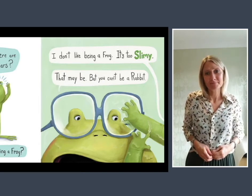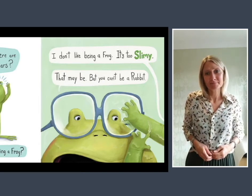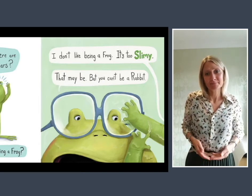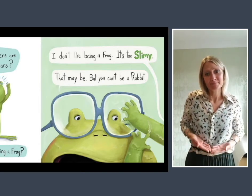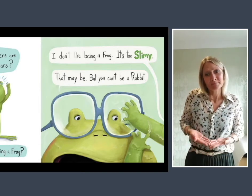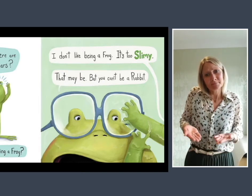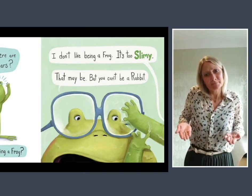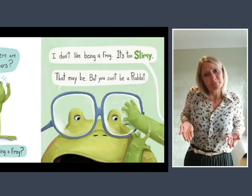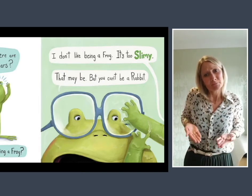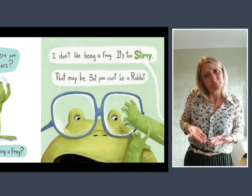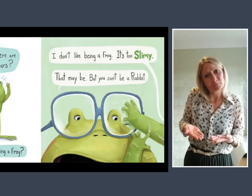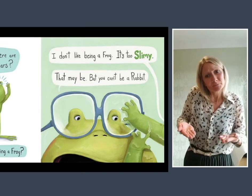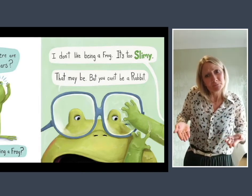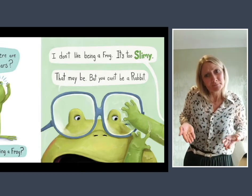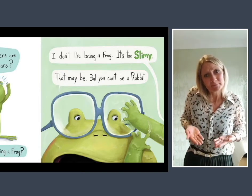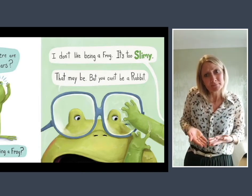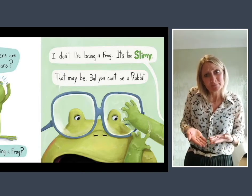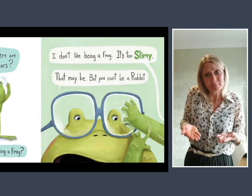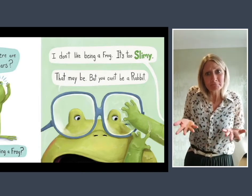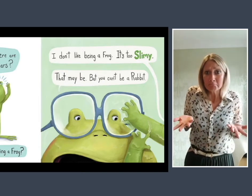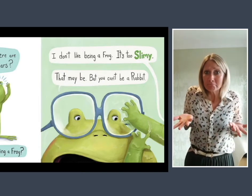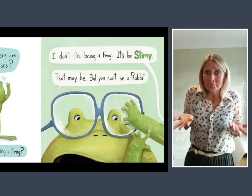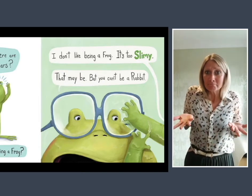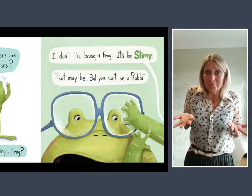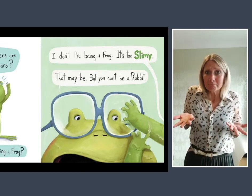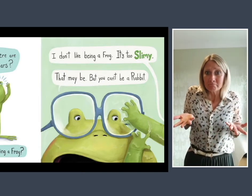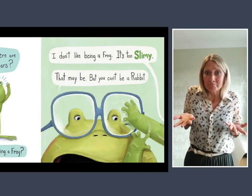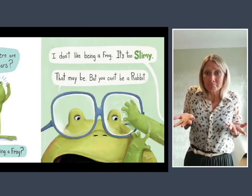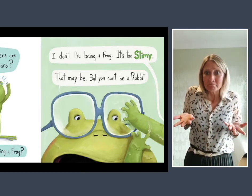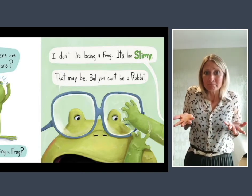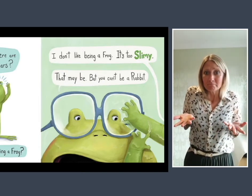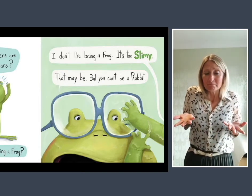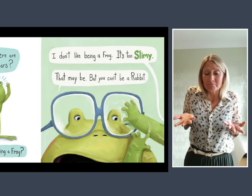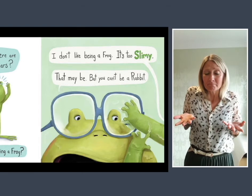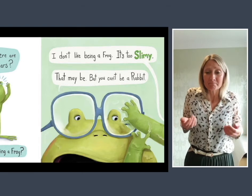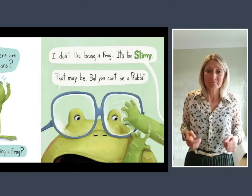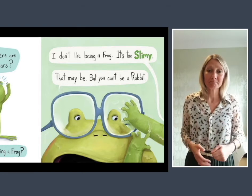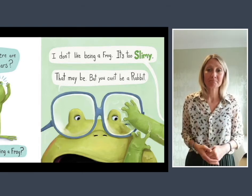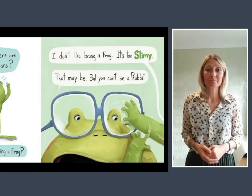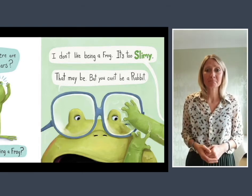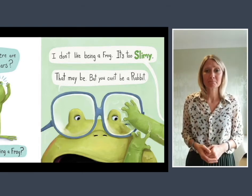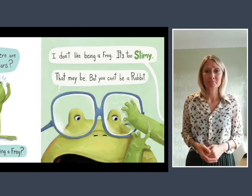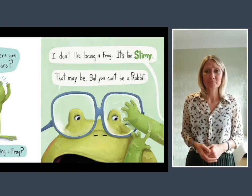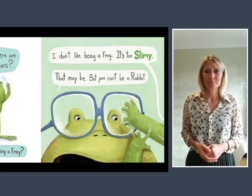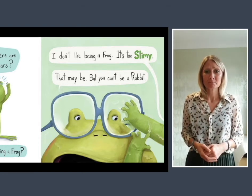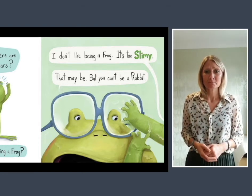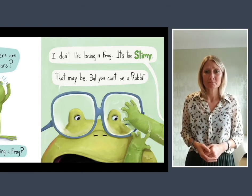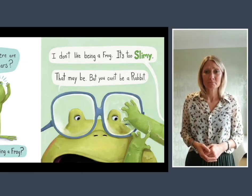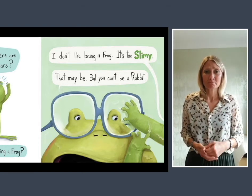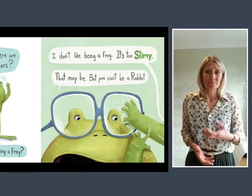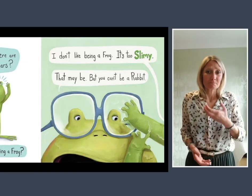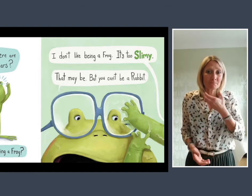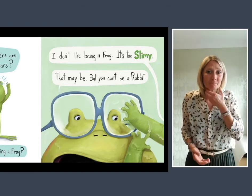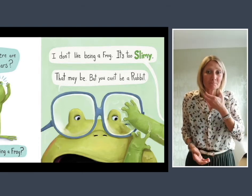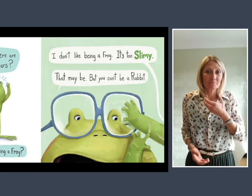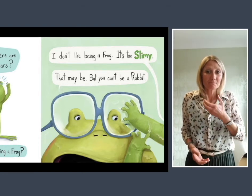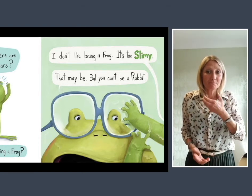Sure, but where are your long ears? Besides, what's wrong with being a frog?